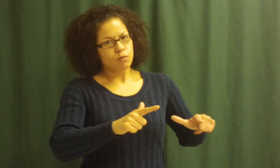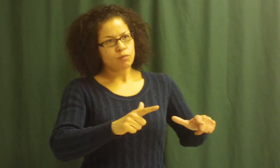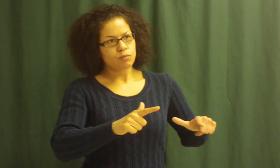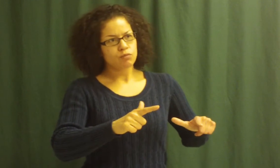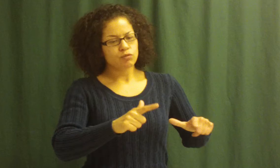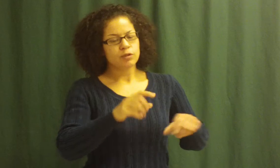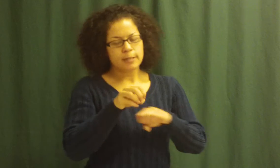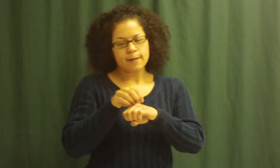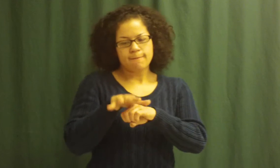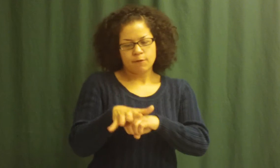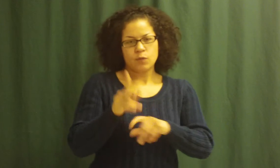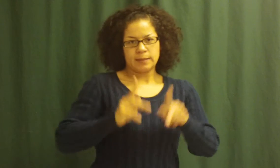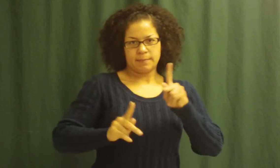While this Sapir